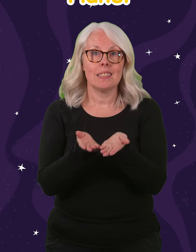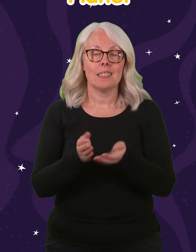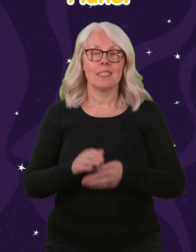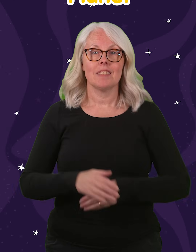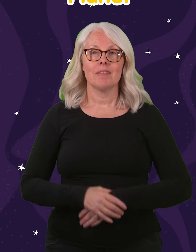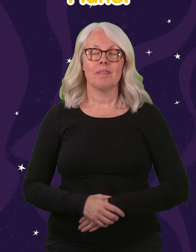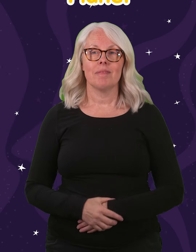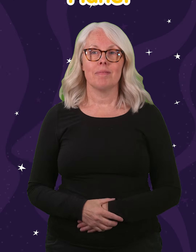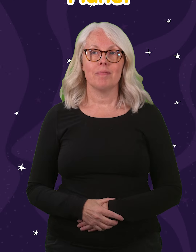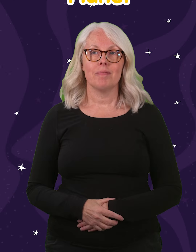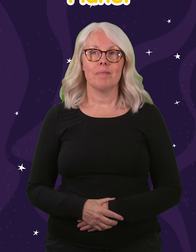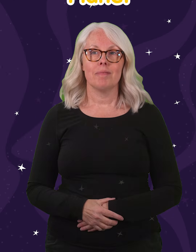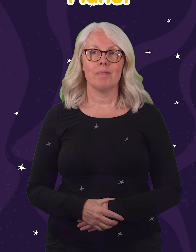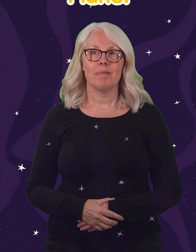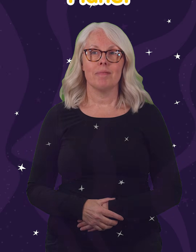planet,